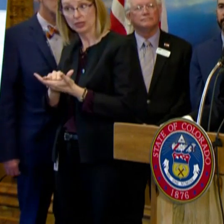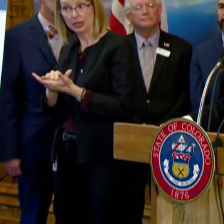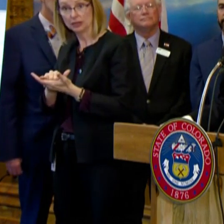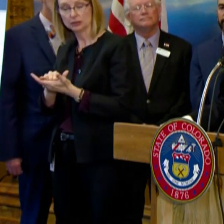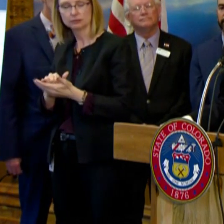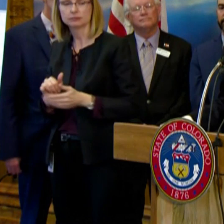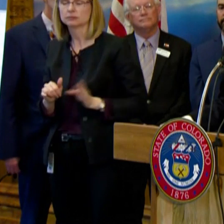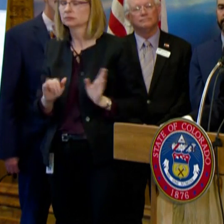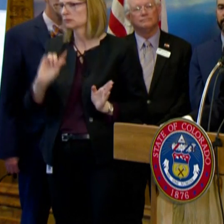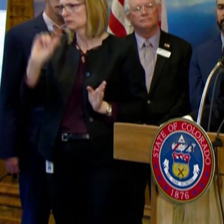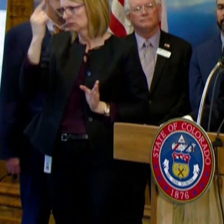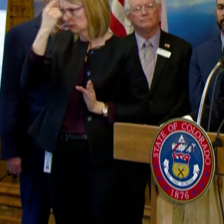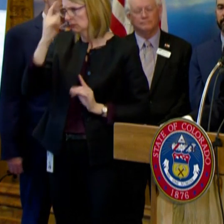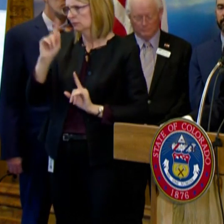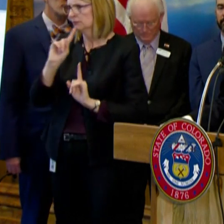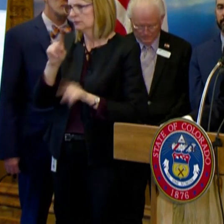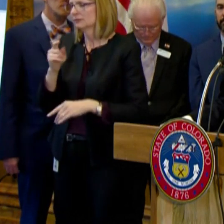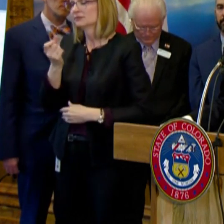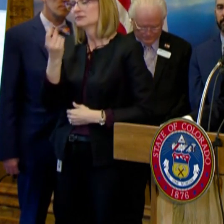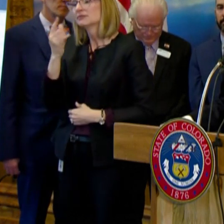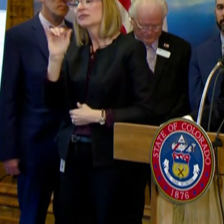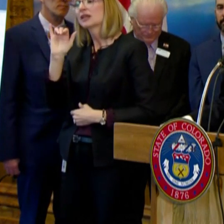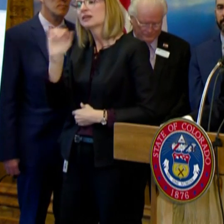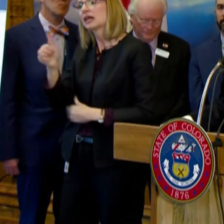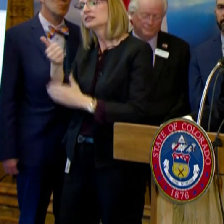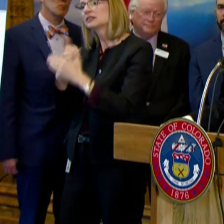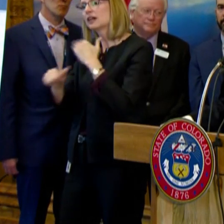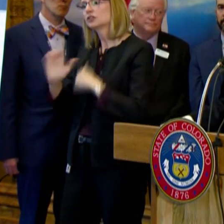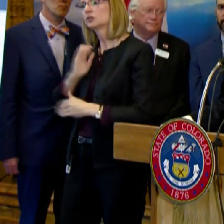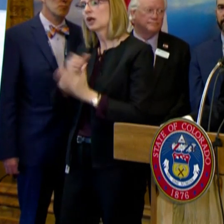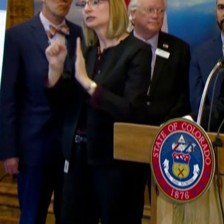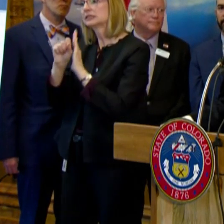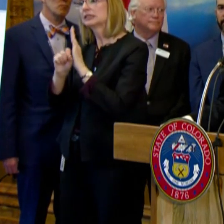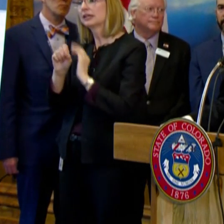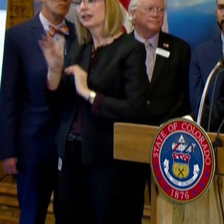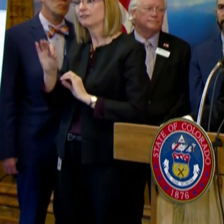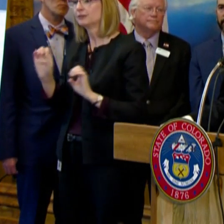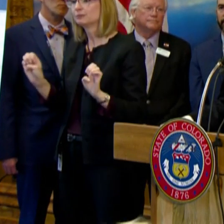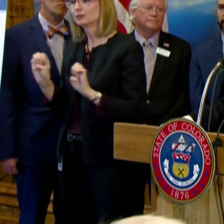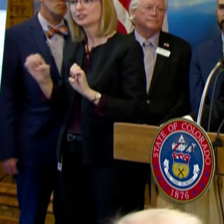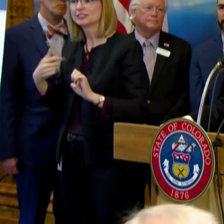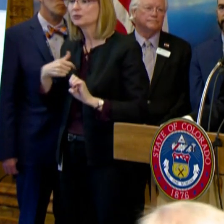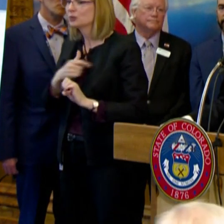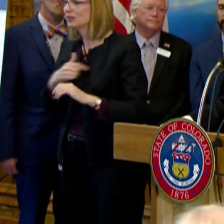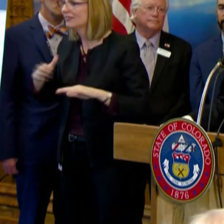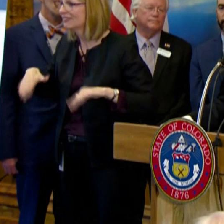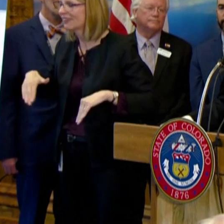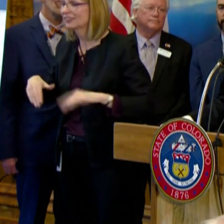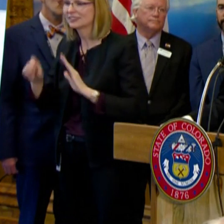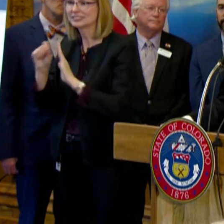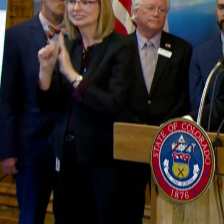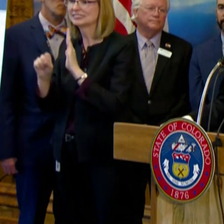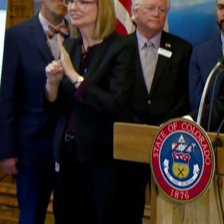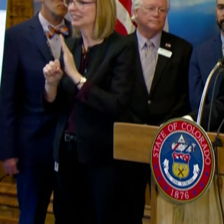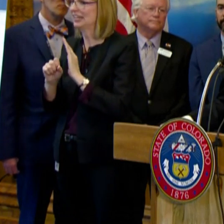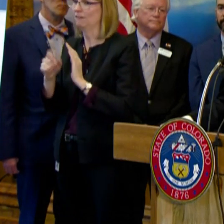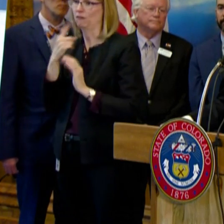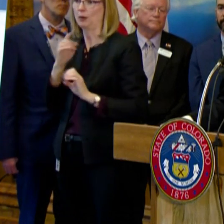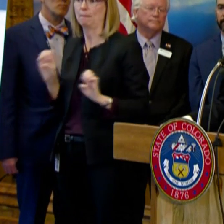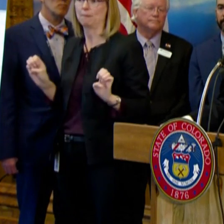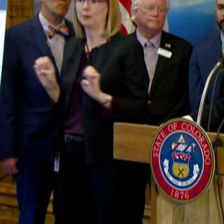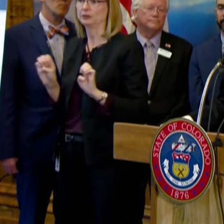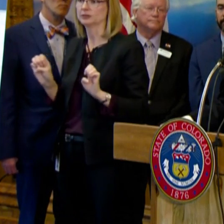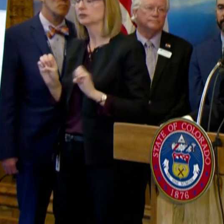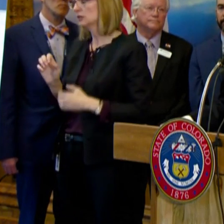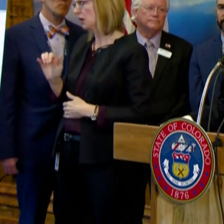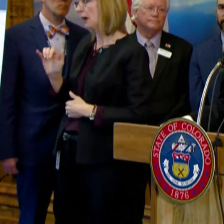under the emergency, a declared state of emergency. This is not a declared state of emergency, but those things would be considered